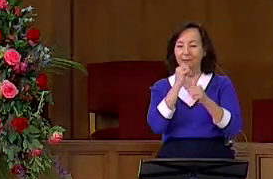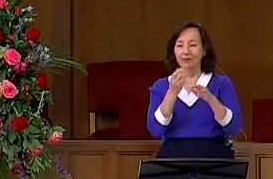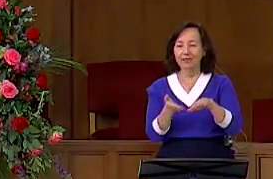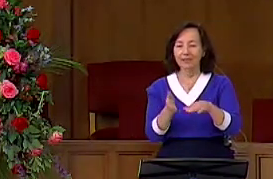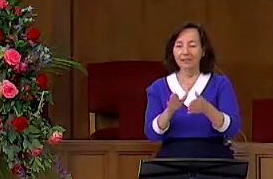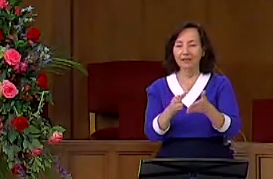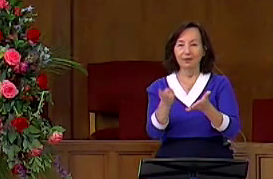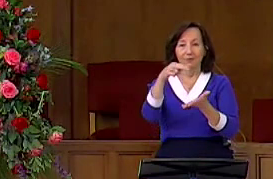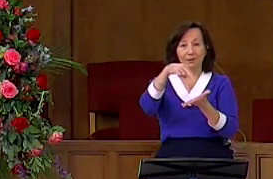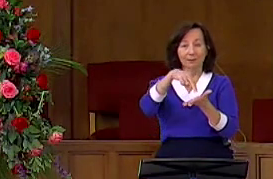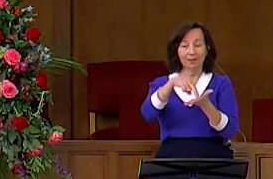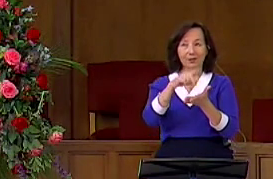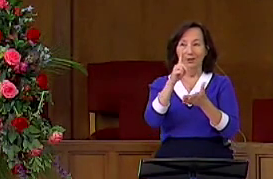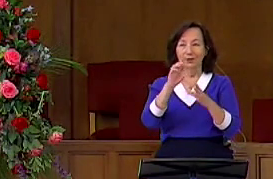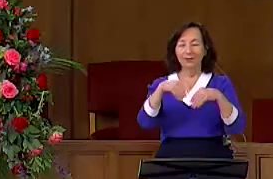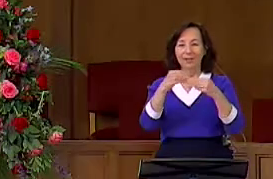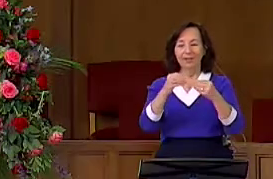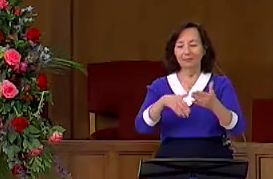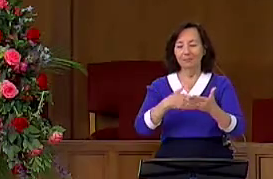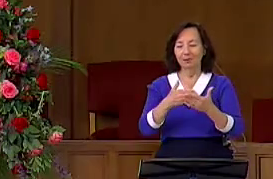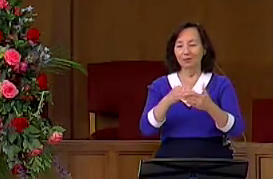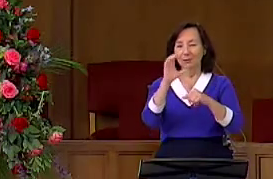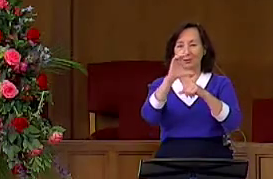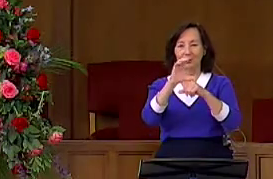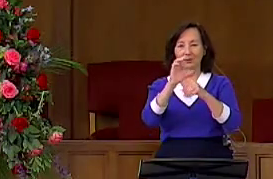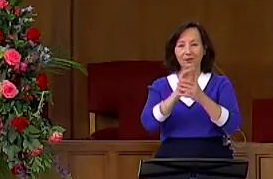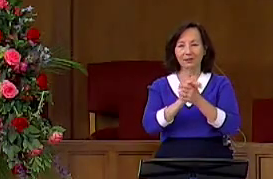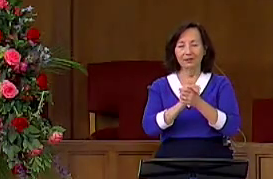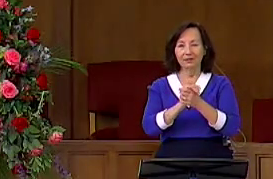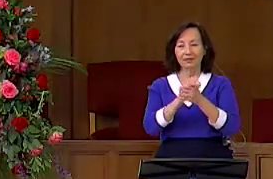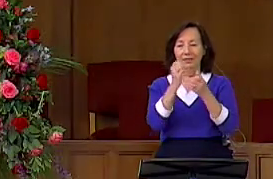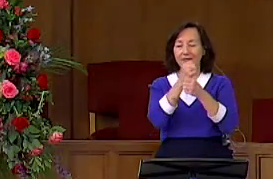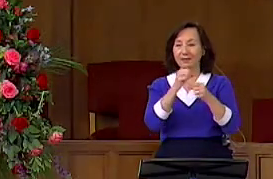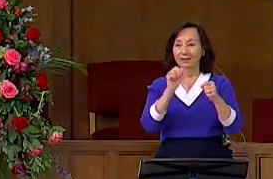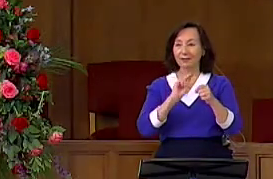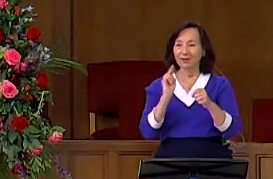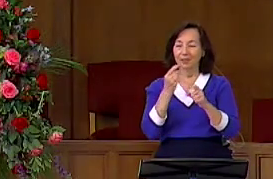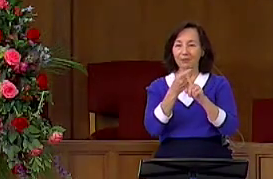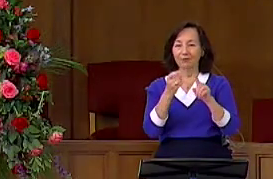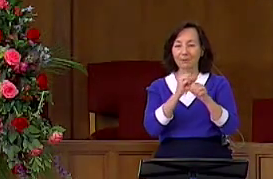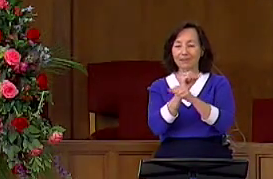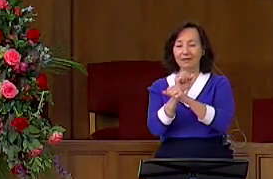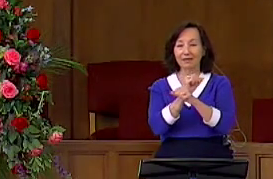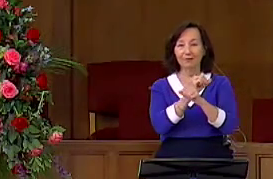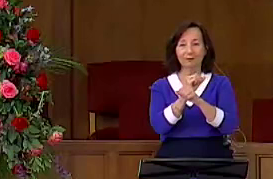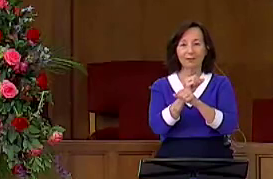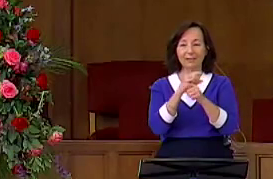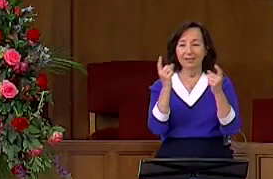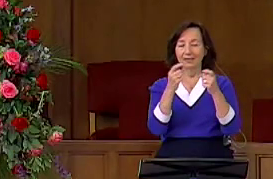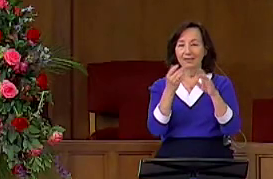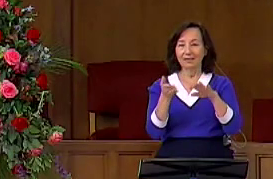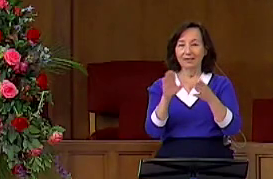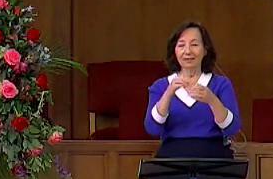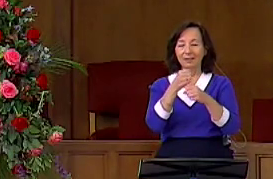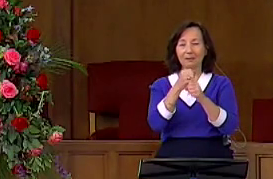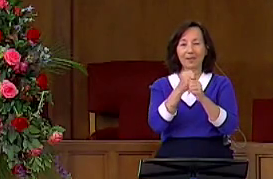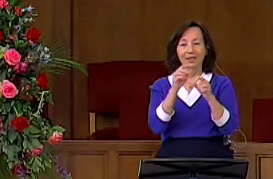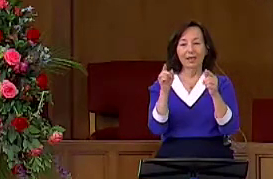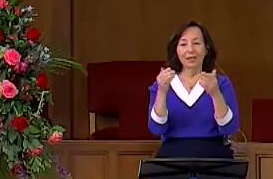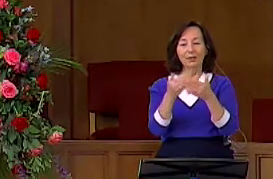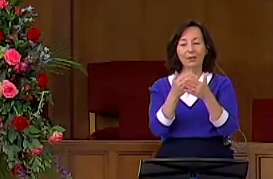and resurrection, you gave birth to your church, delivered us from slavery to sin and death, and made with us a new